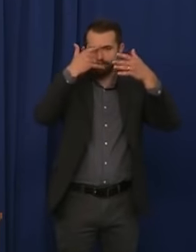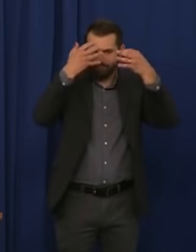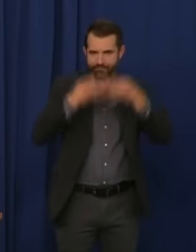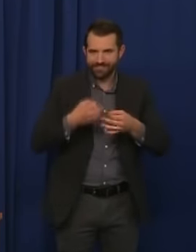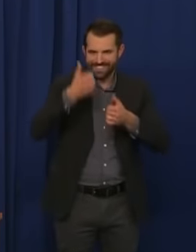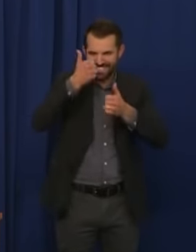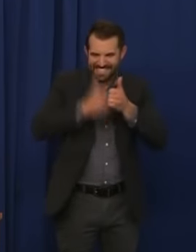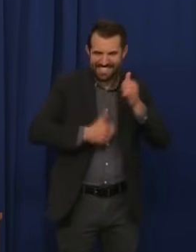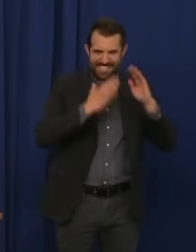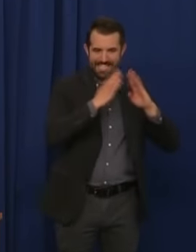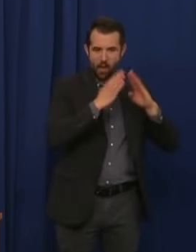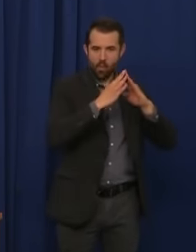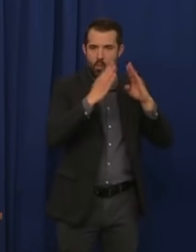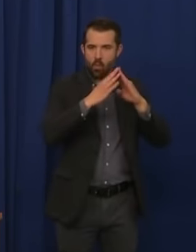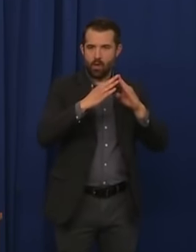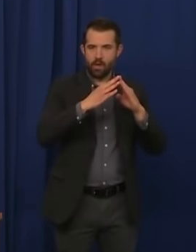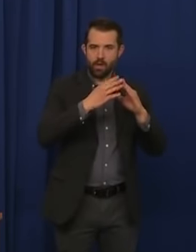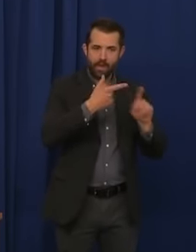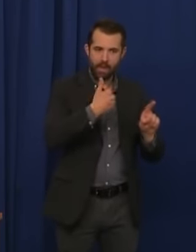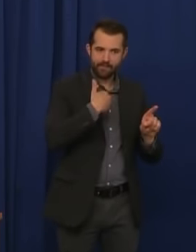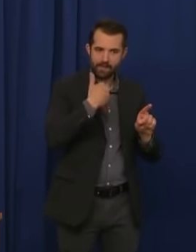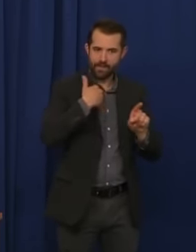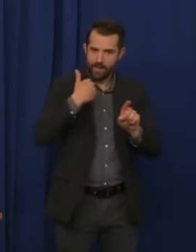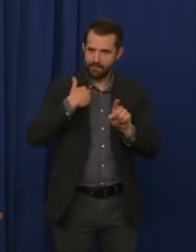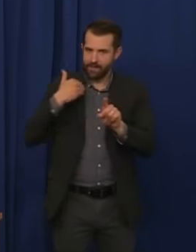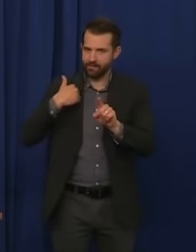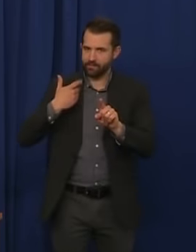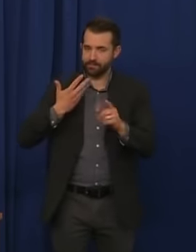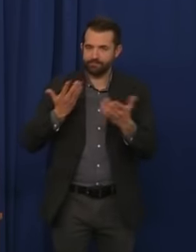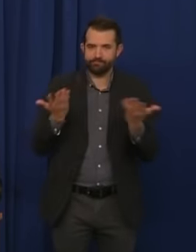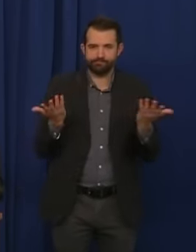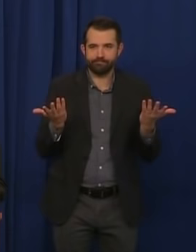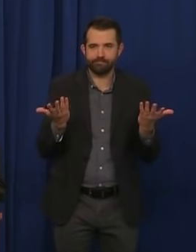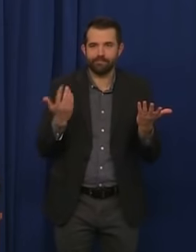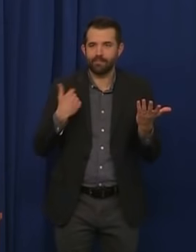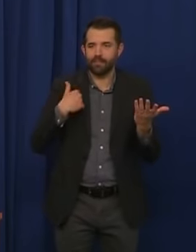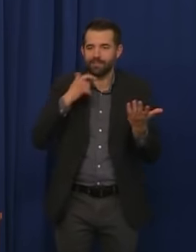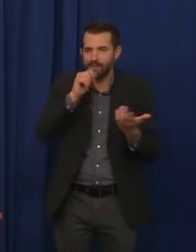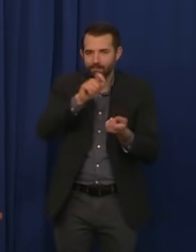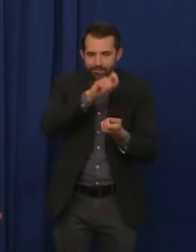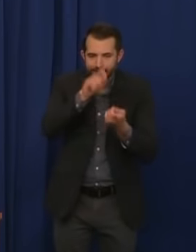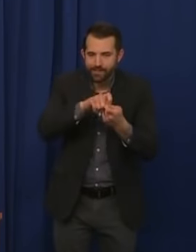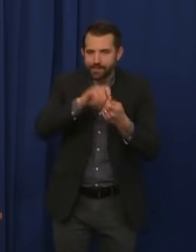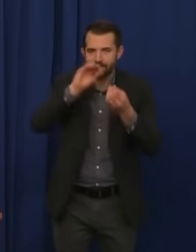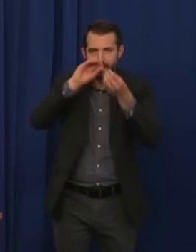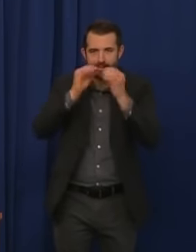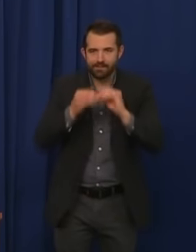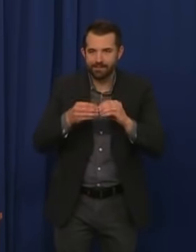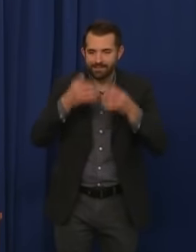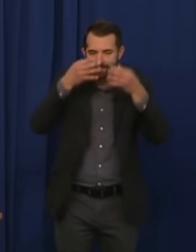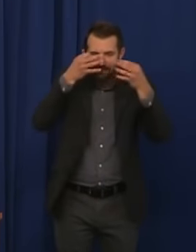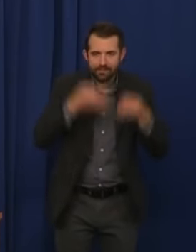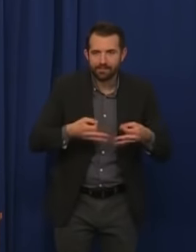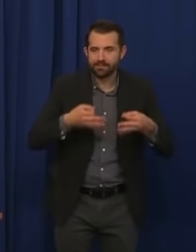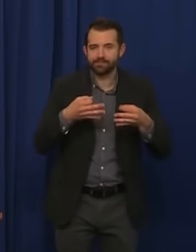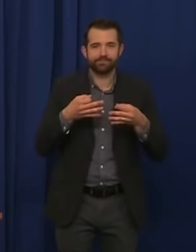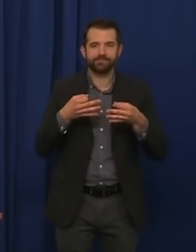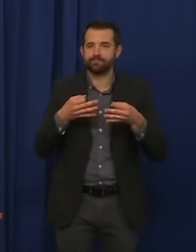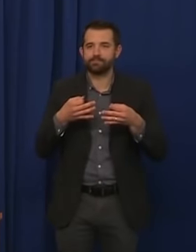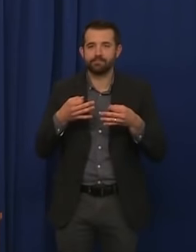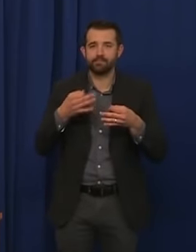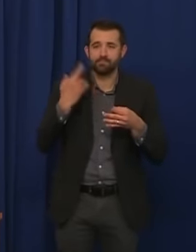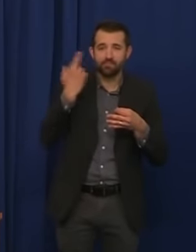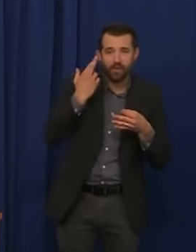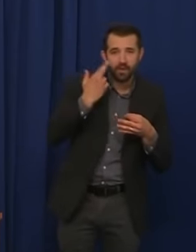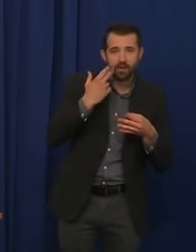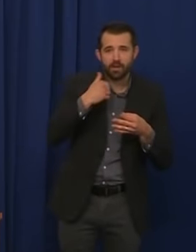number at which privacy becomes assured. It really, again, depends on the distribution of cases across the